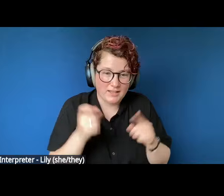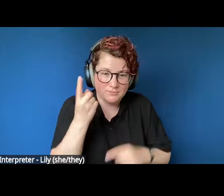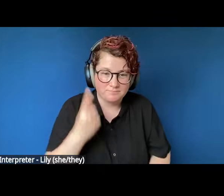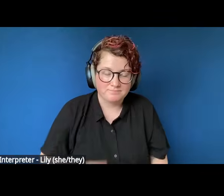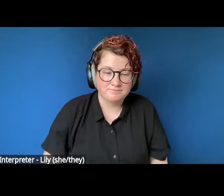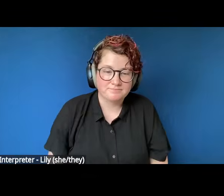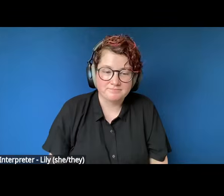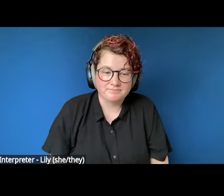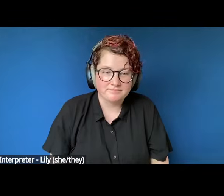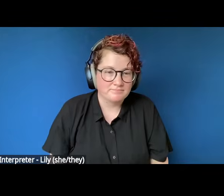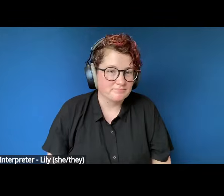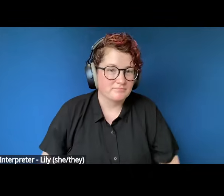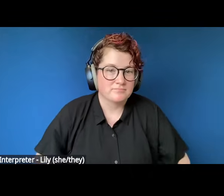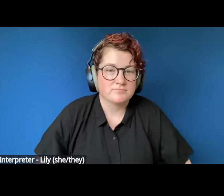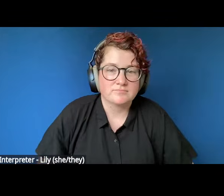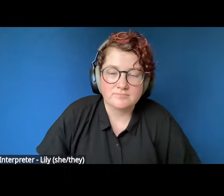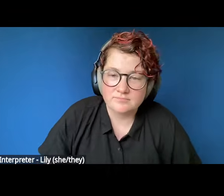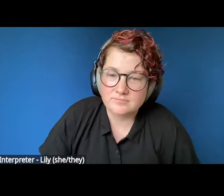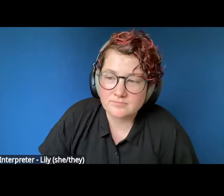Thank you.